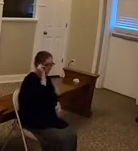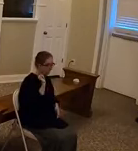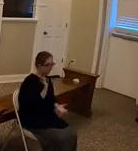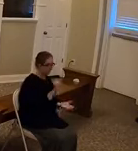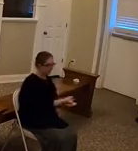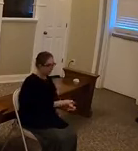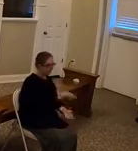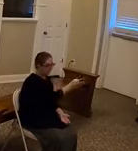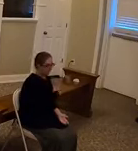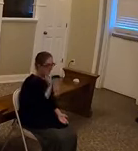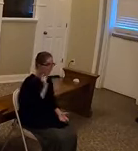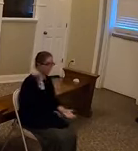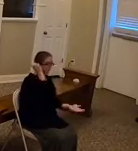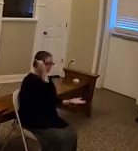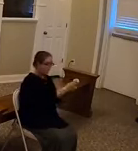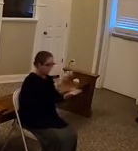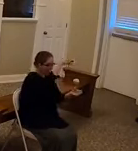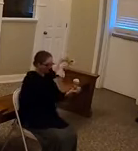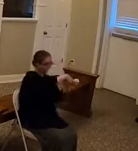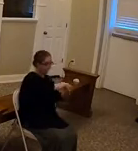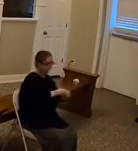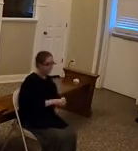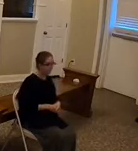of that, we are adopted in.